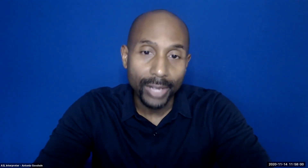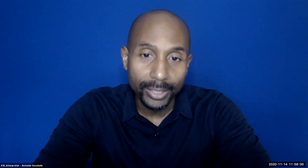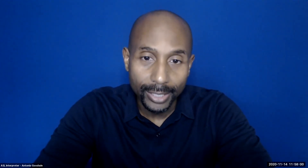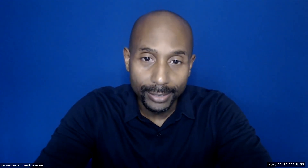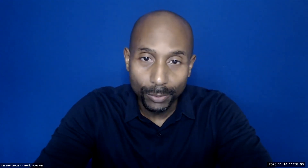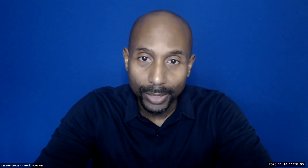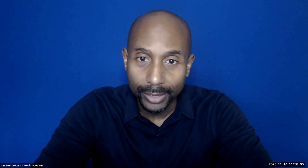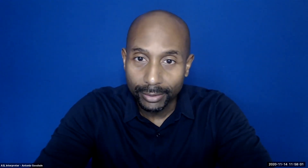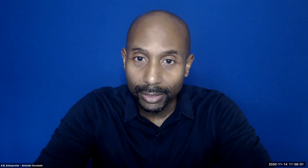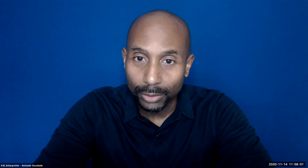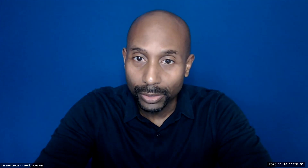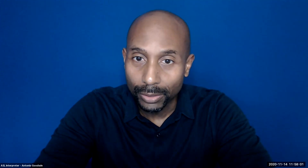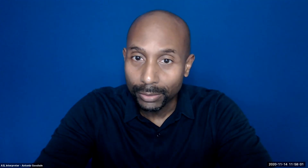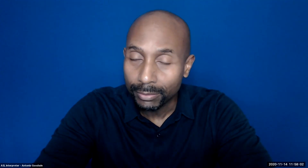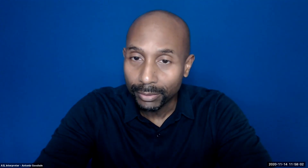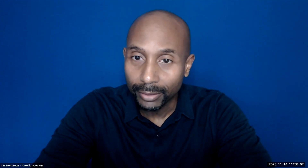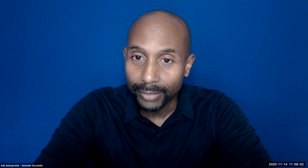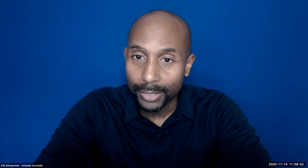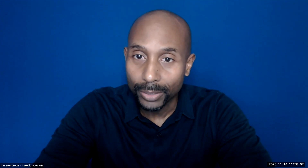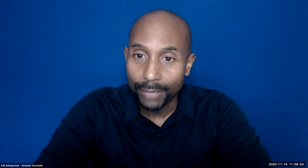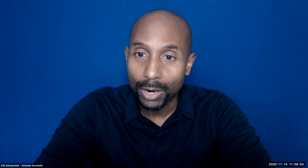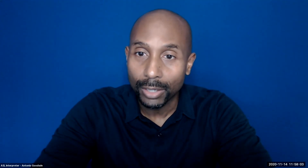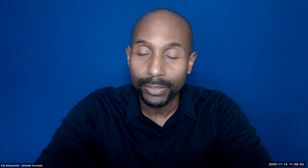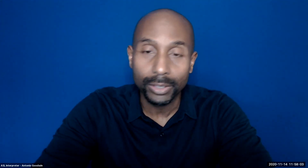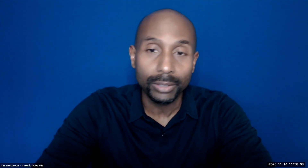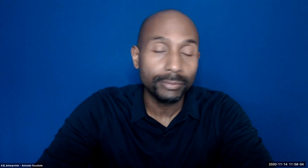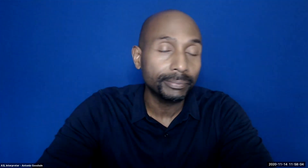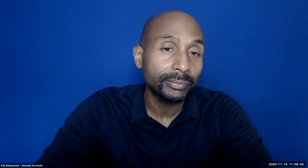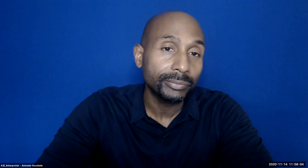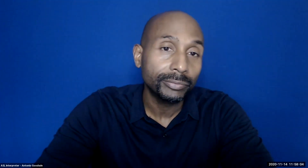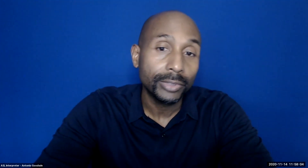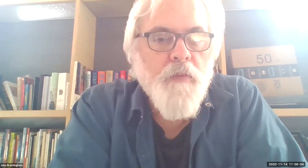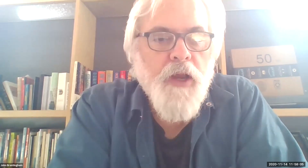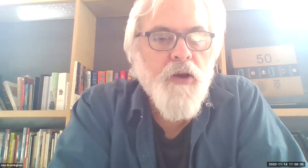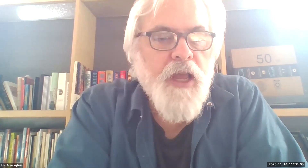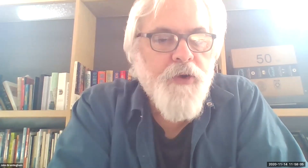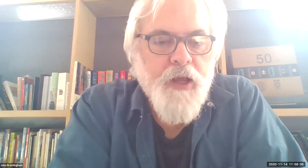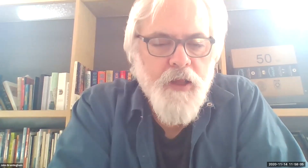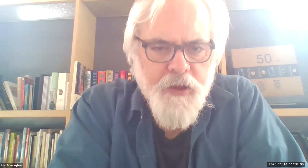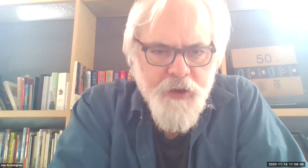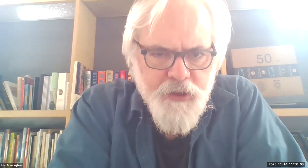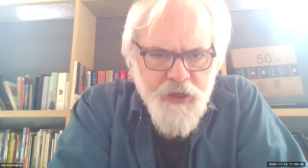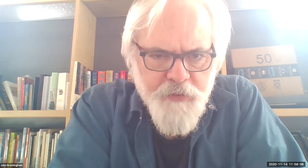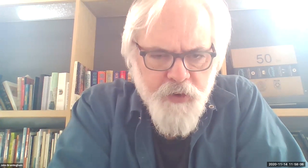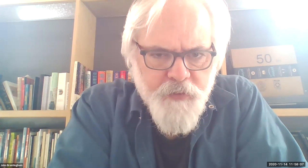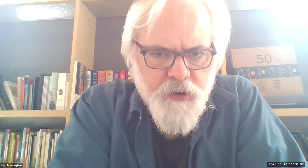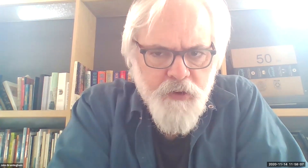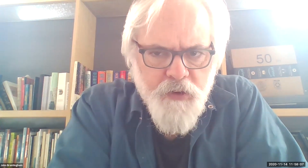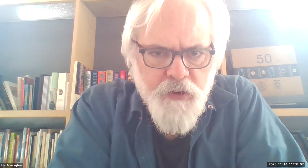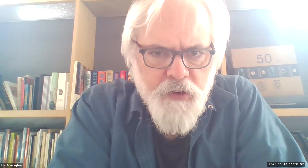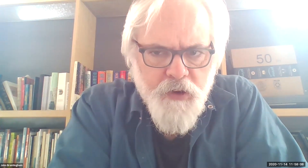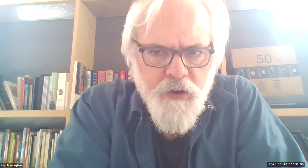and Yvonne said no one alerted her that they were deaf or hard of hearing. I know Gabrielle, and I think she stopped away